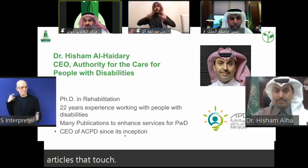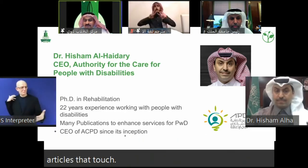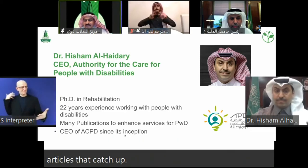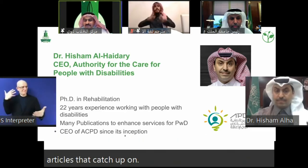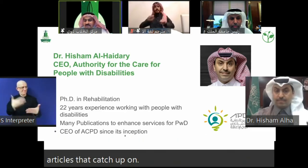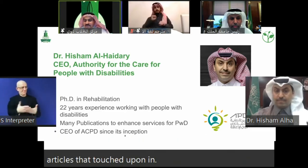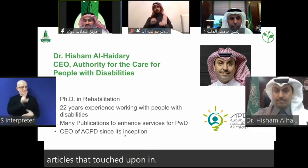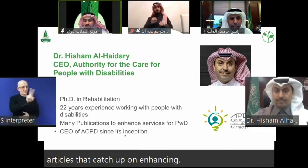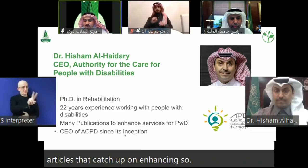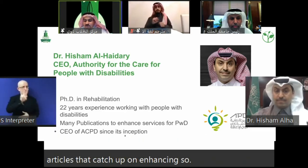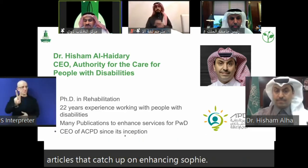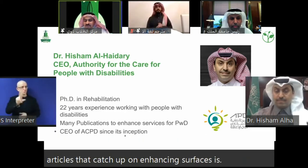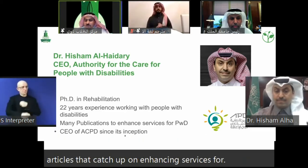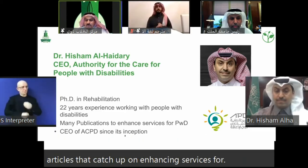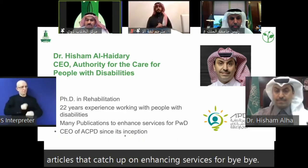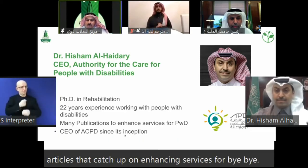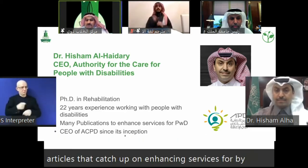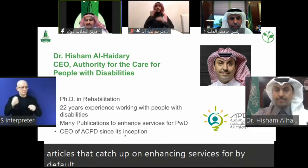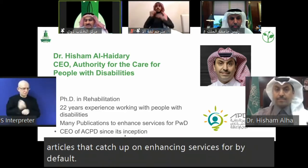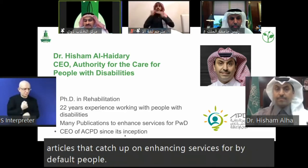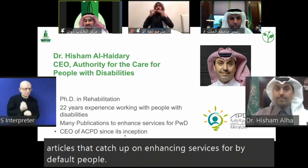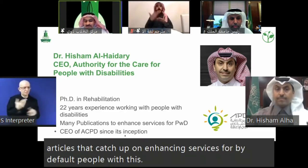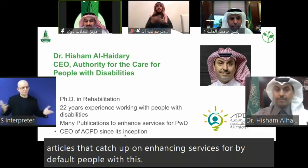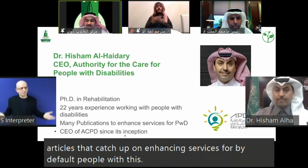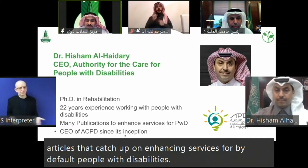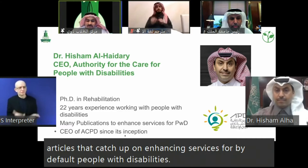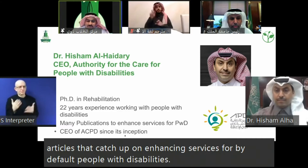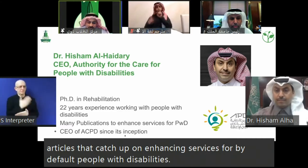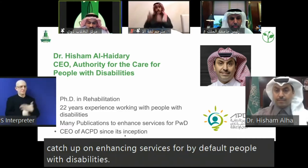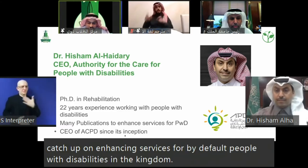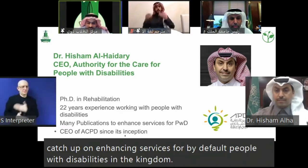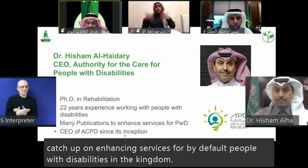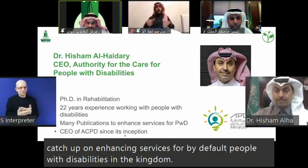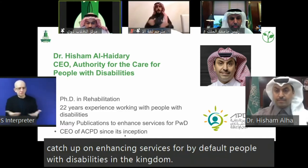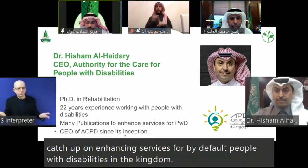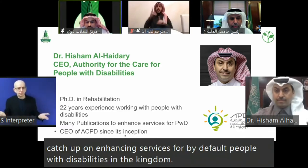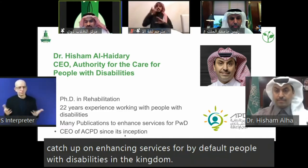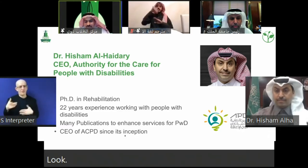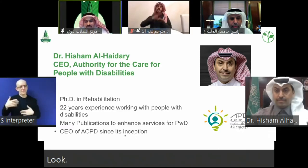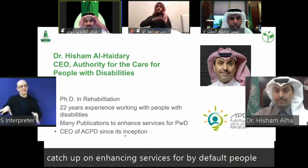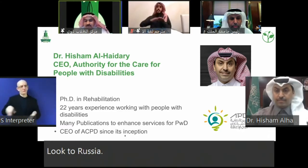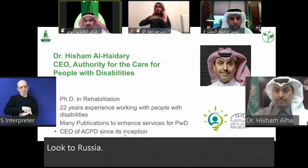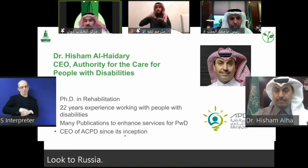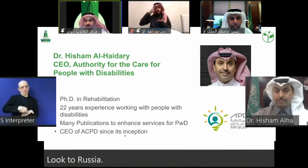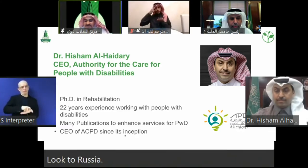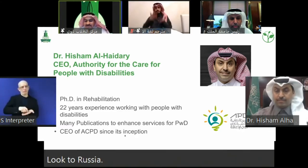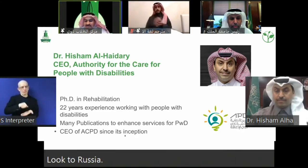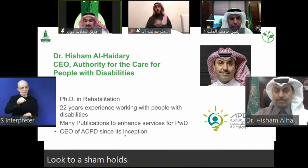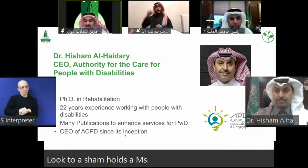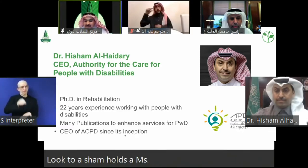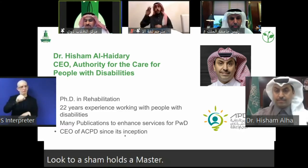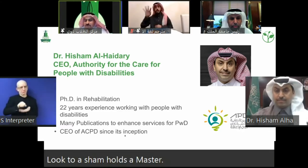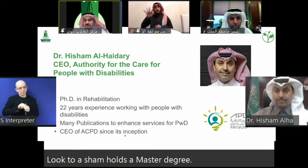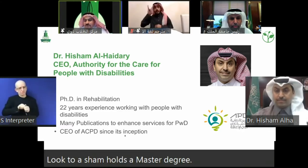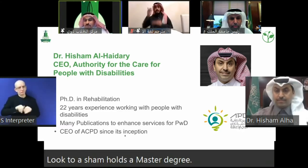upon enhancing services provided for people with disabilities in the Kingdom. Dr. Hisham holds a master's